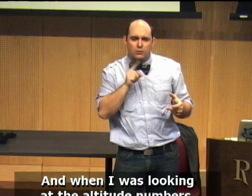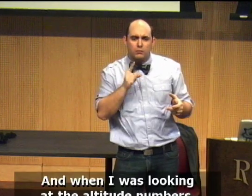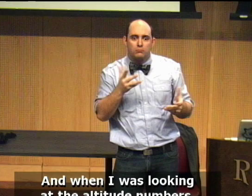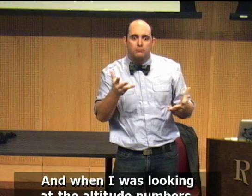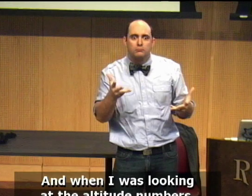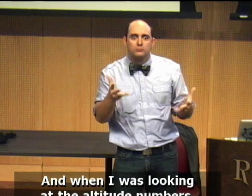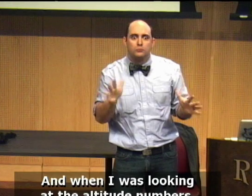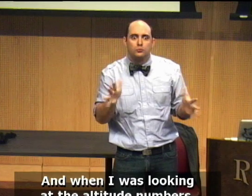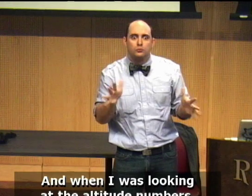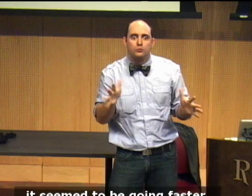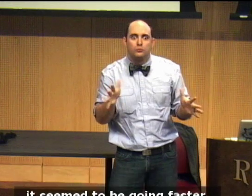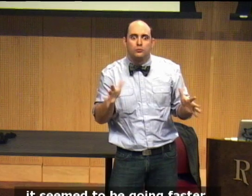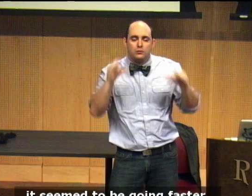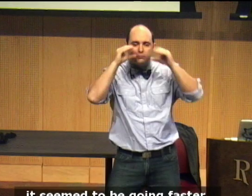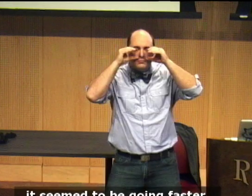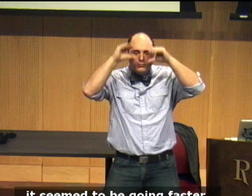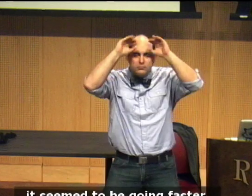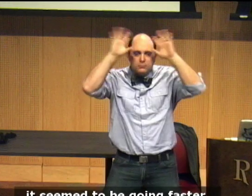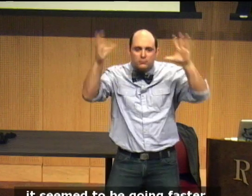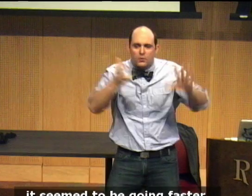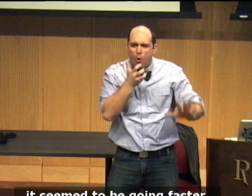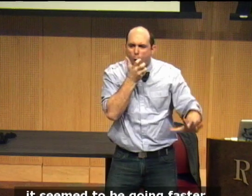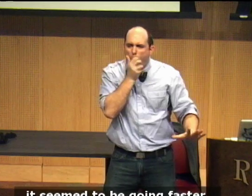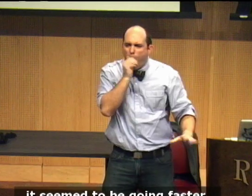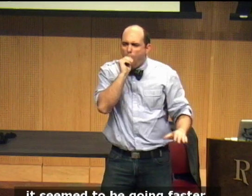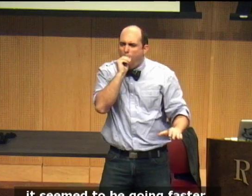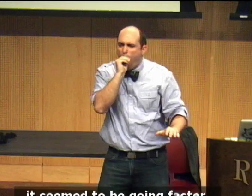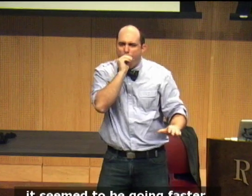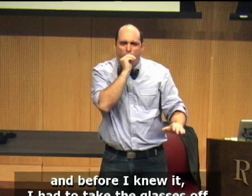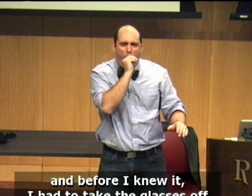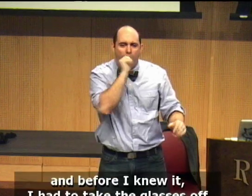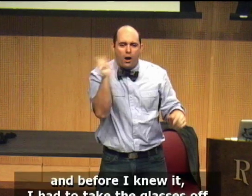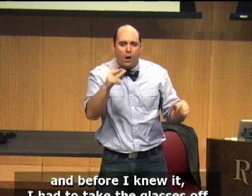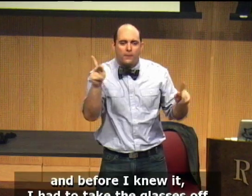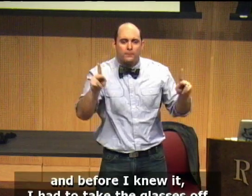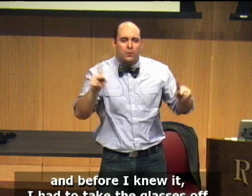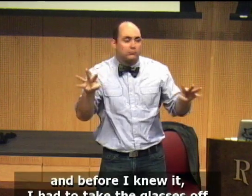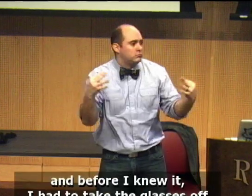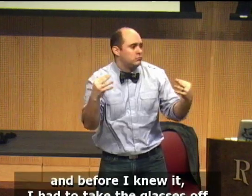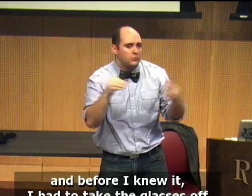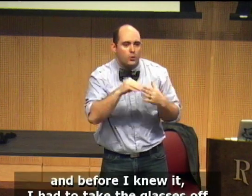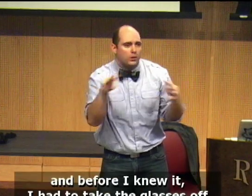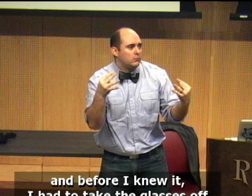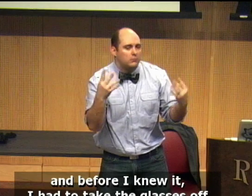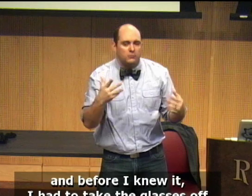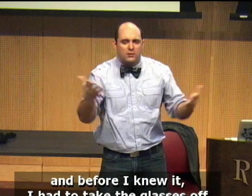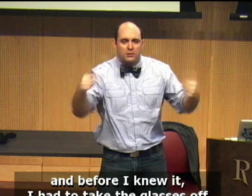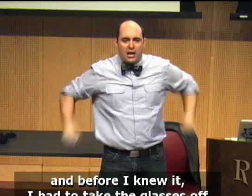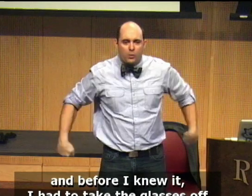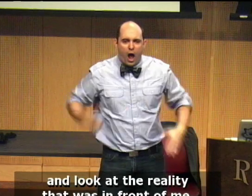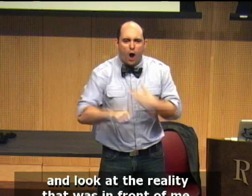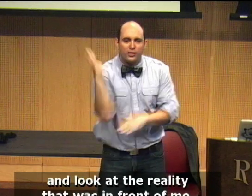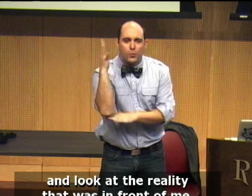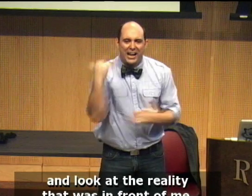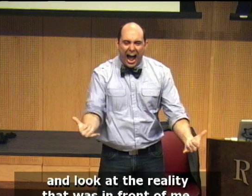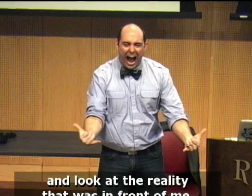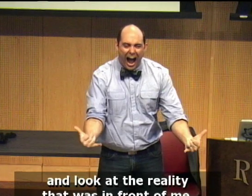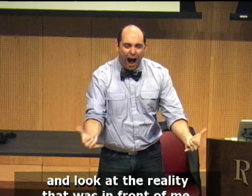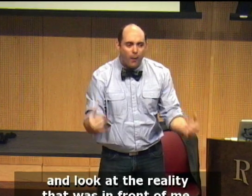altitude numbers, it seemed to be going faster, and before I knew it, I had to take the glasses off and look at the reality that was in